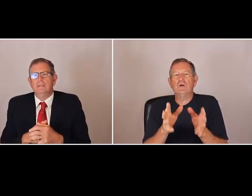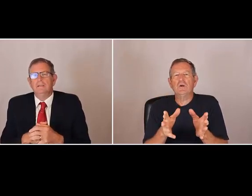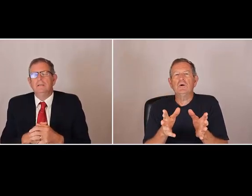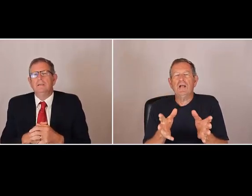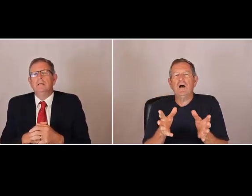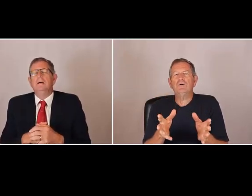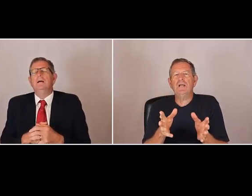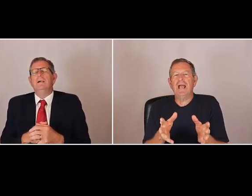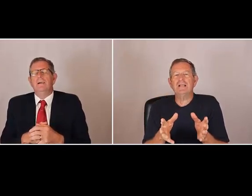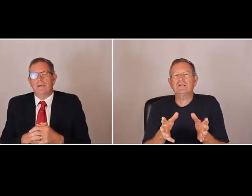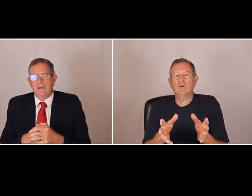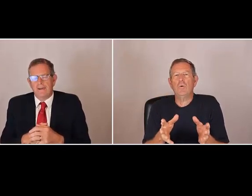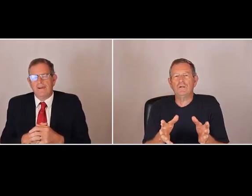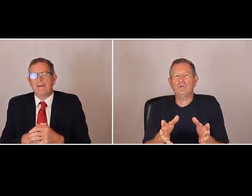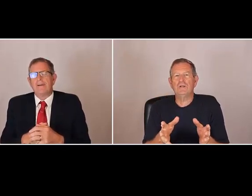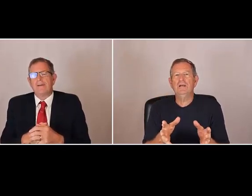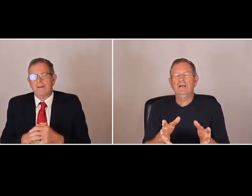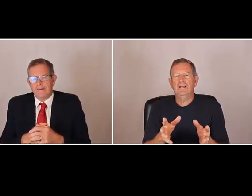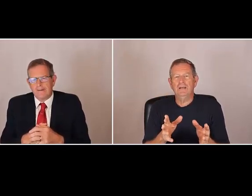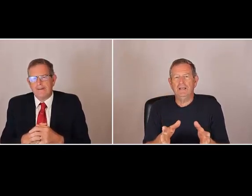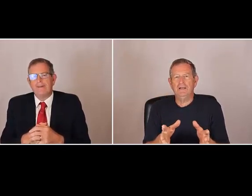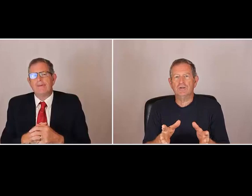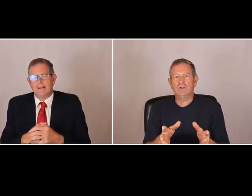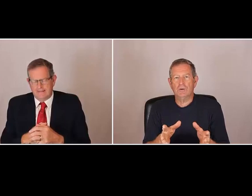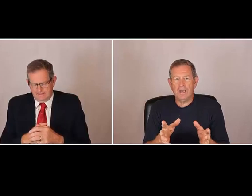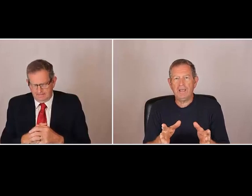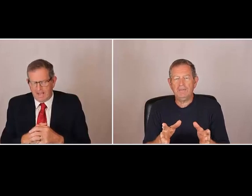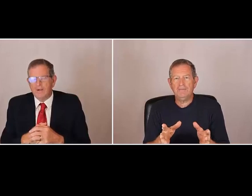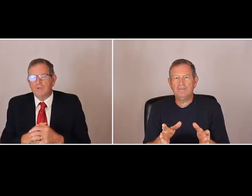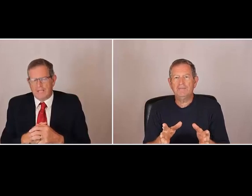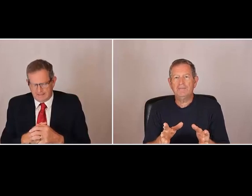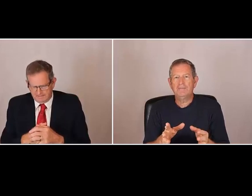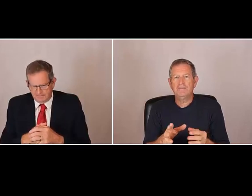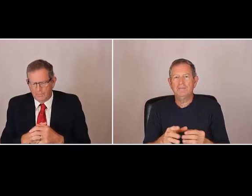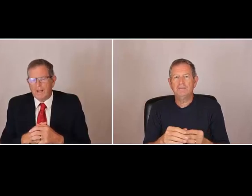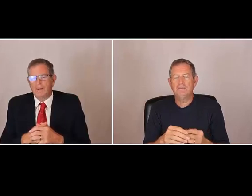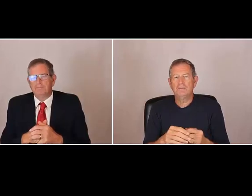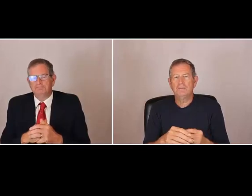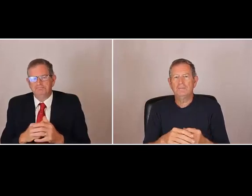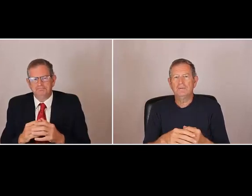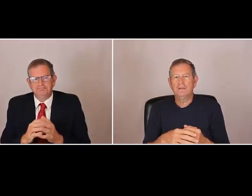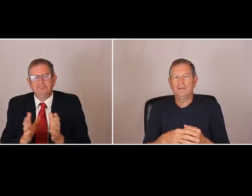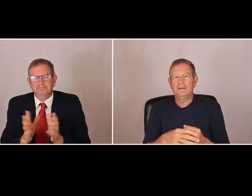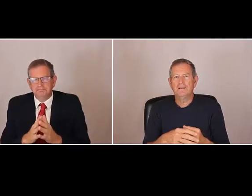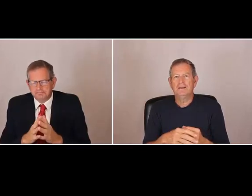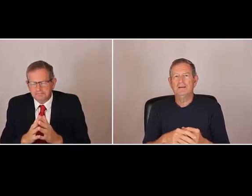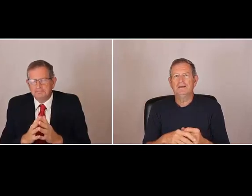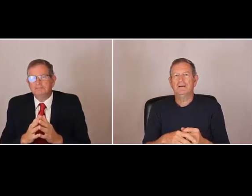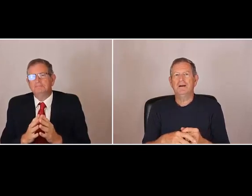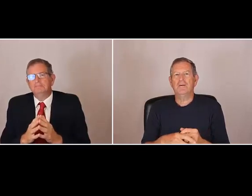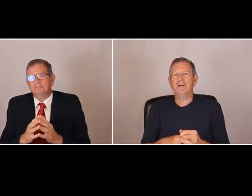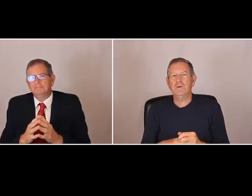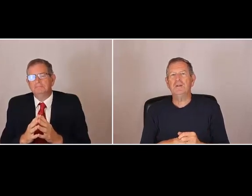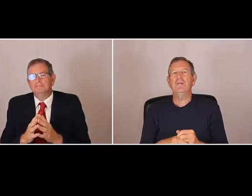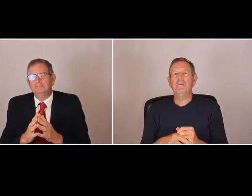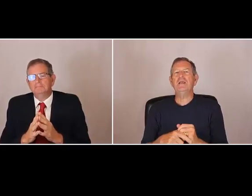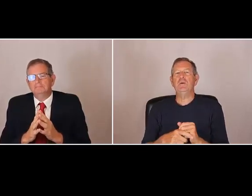can learn how to ask a question in English, okay? I understand. No problem. All right, good. Thank